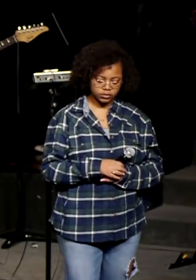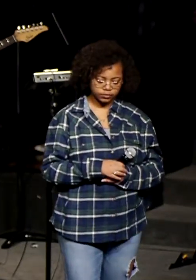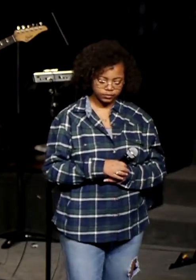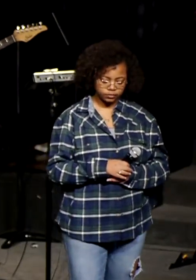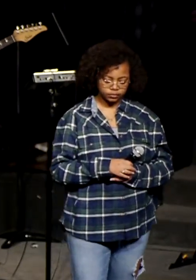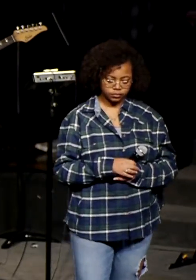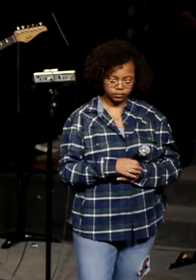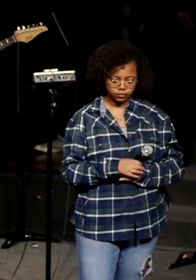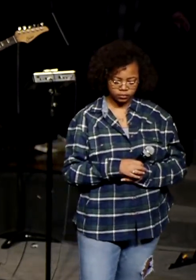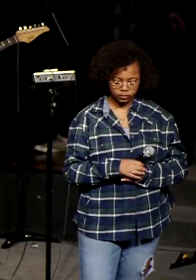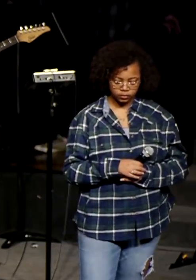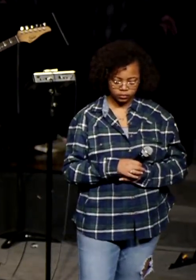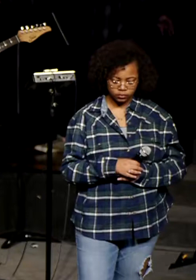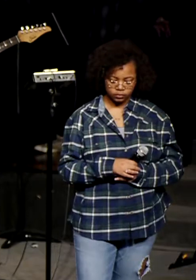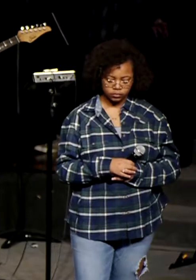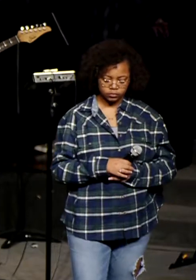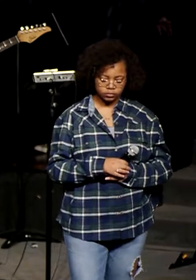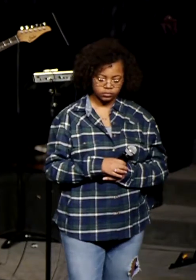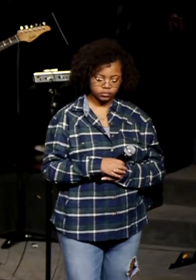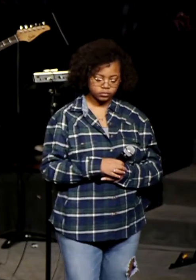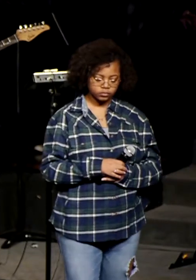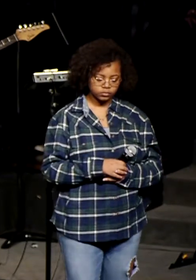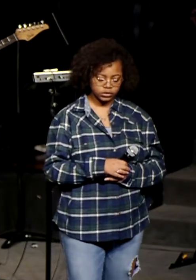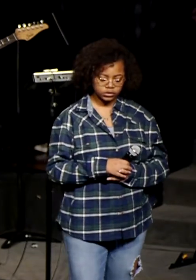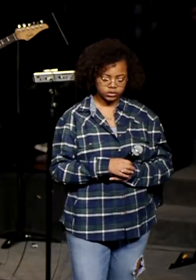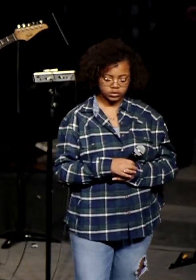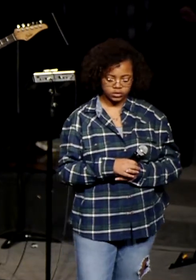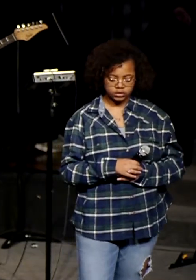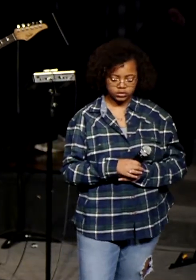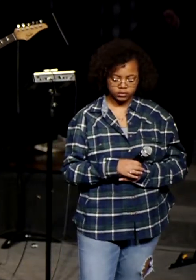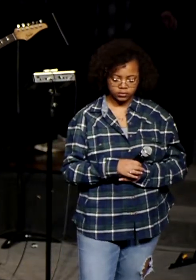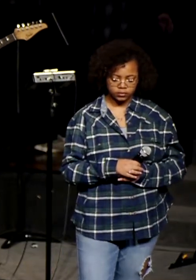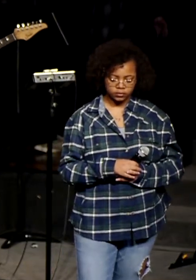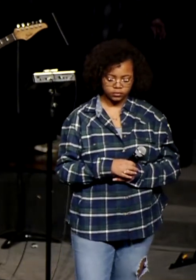that we have been doing already this morning.